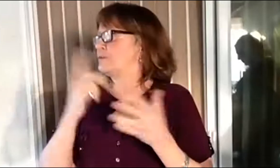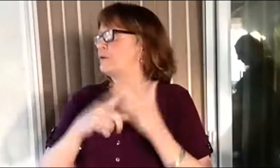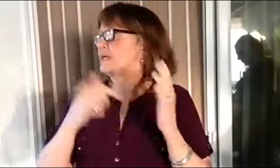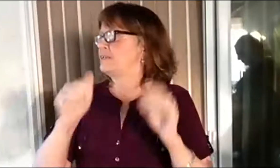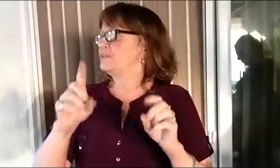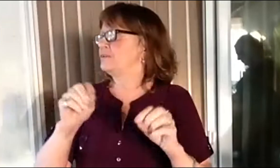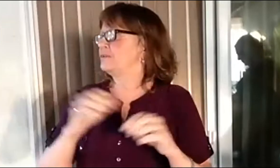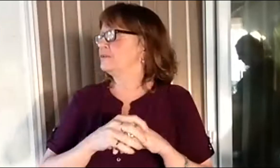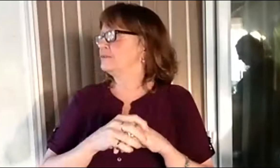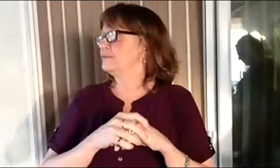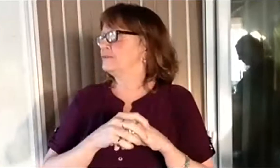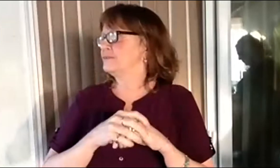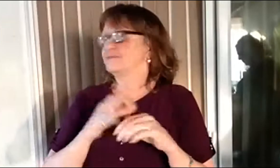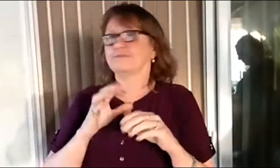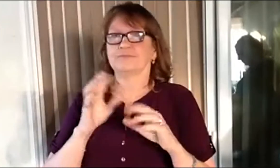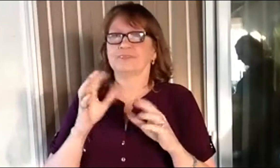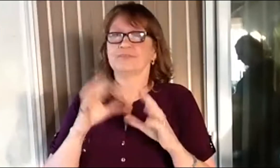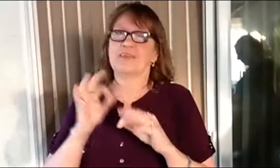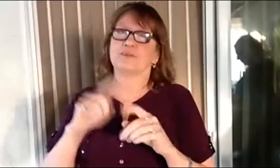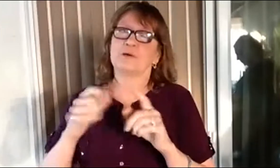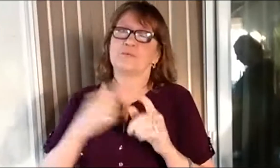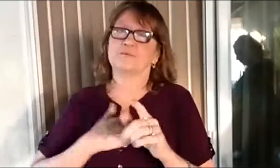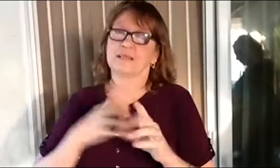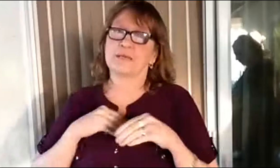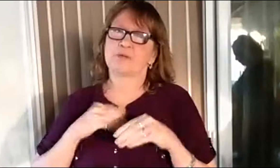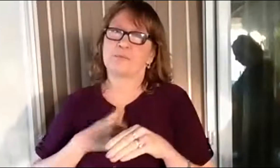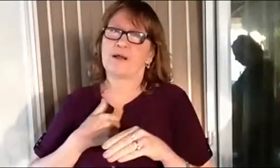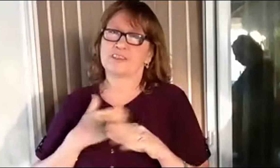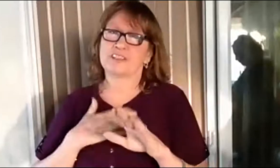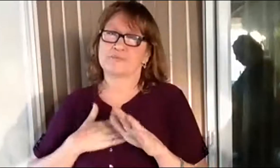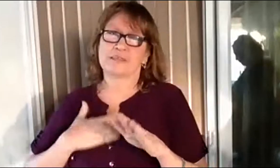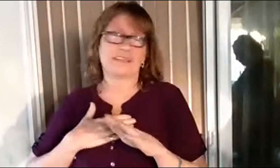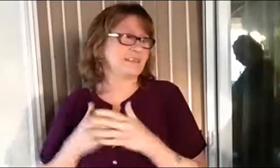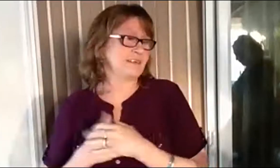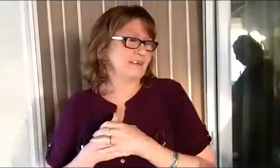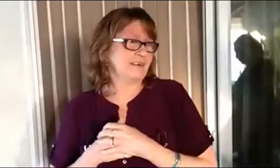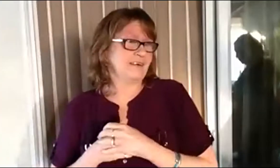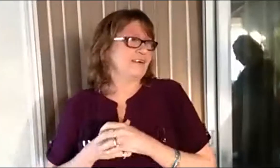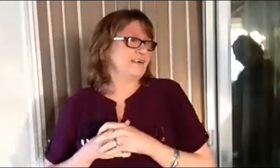See what we can do to find those, but accept our apologies, please.